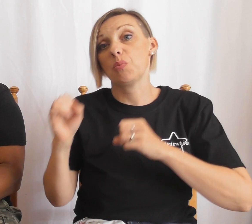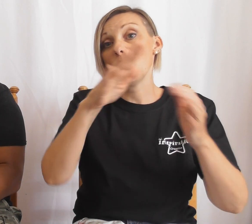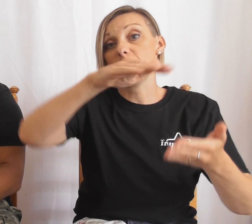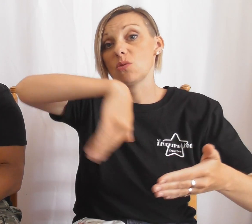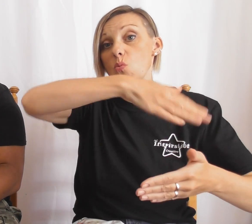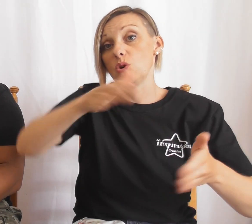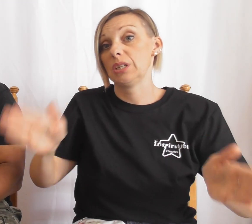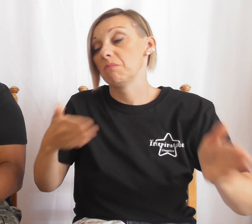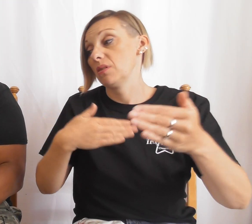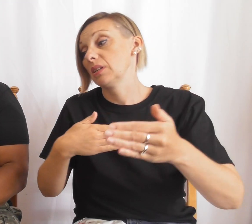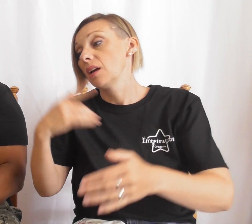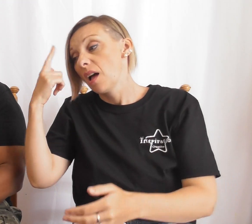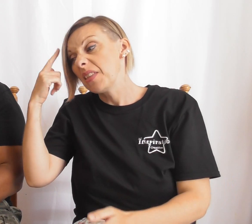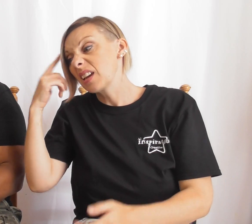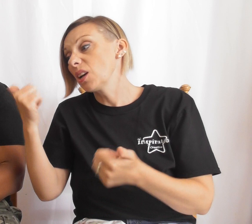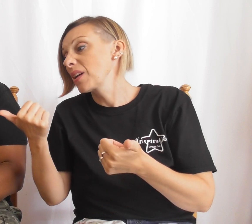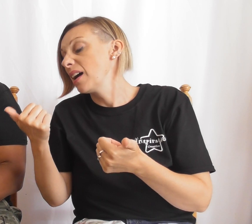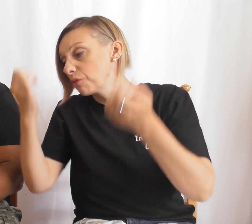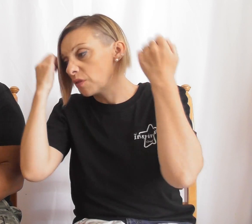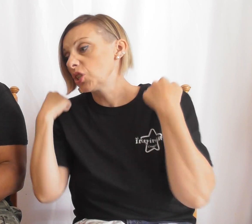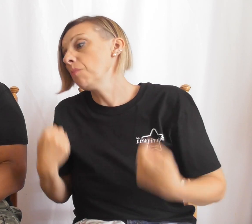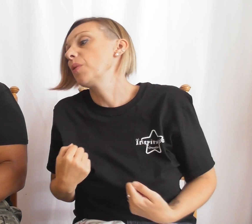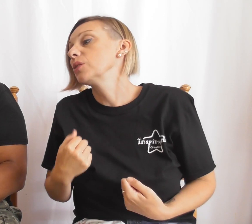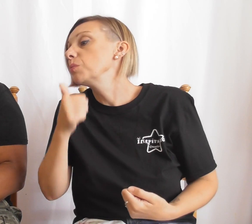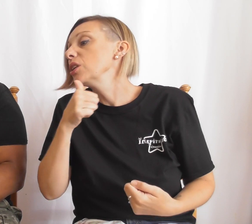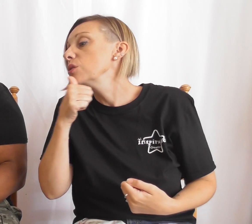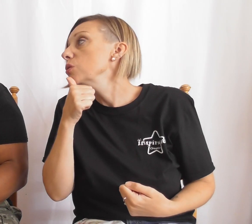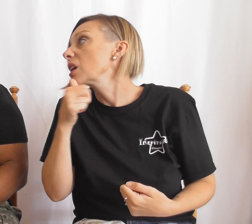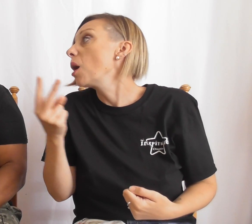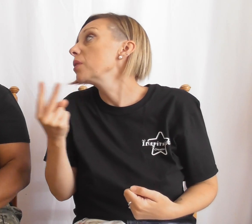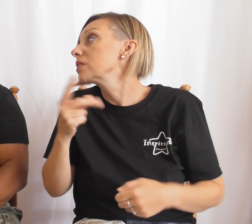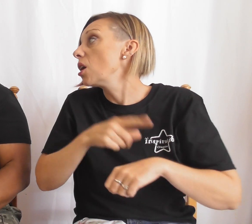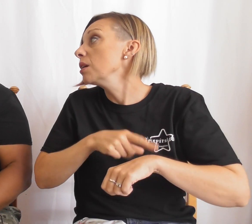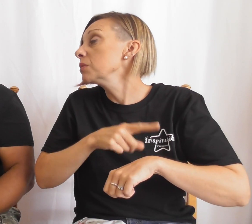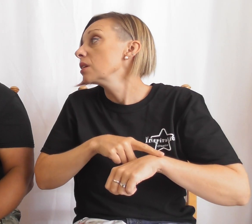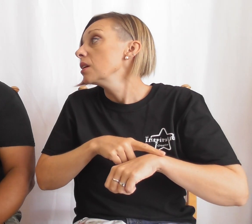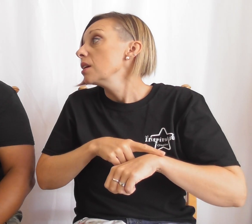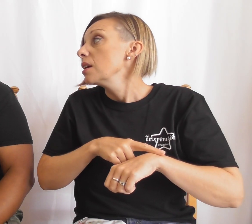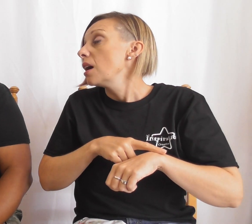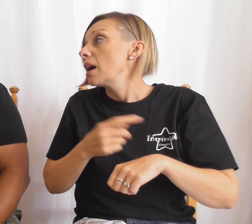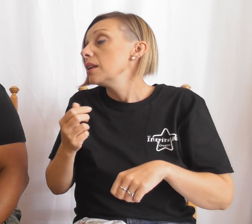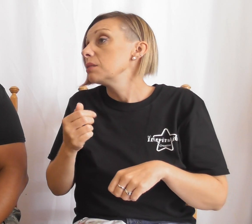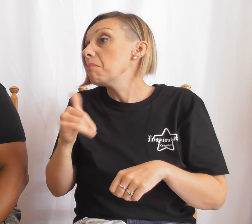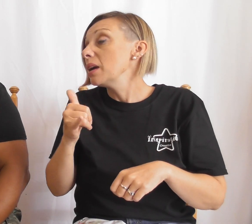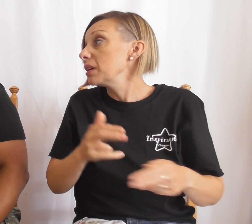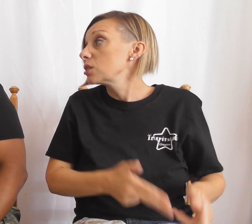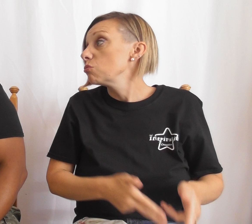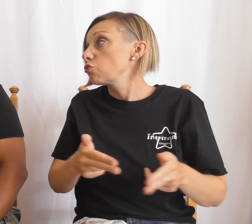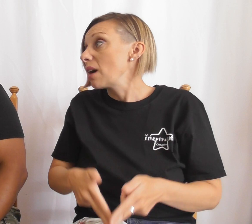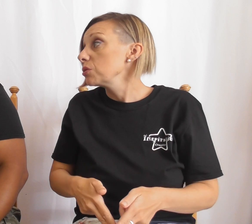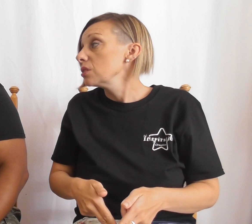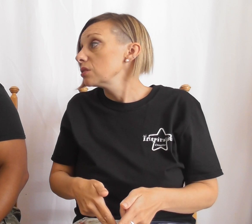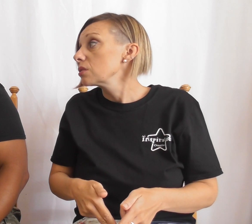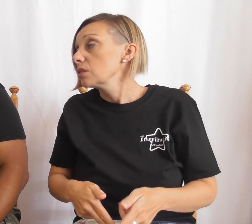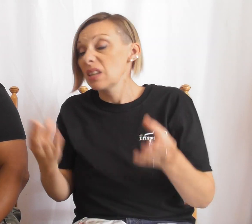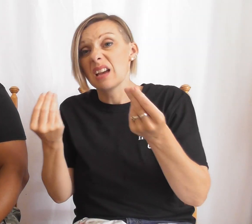that you put them in the washing basket. Yeah. I think it's okay for a jumper to be used a couple of times. Yeah. But if it's got